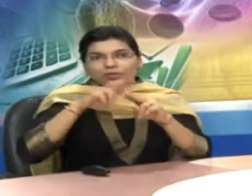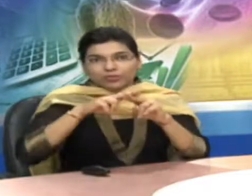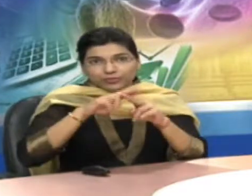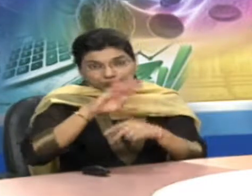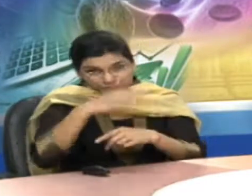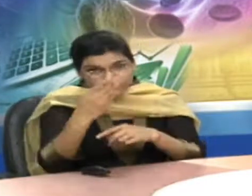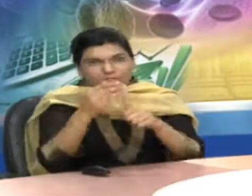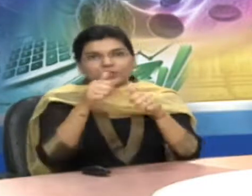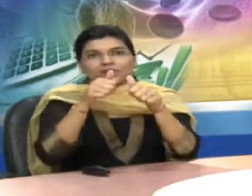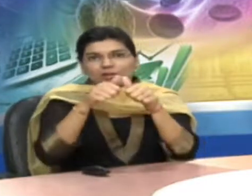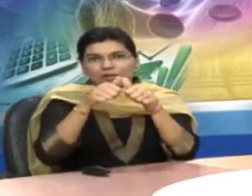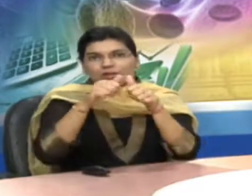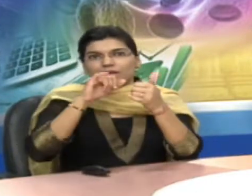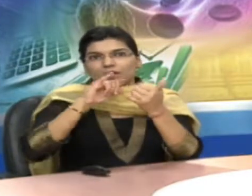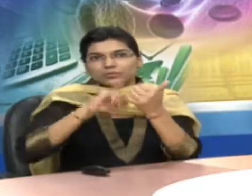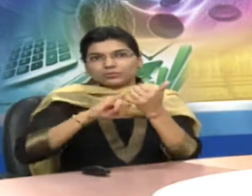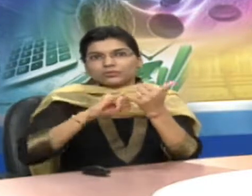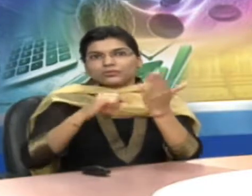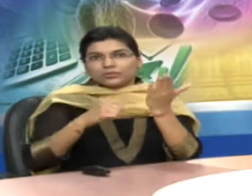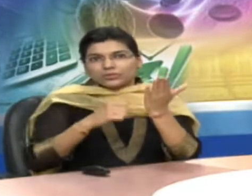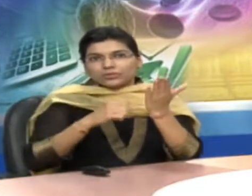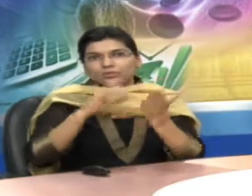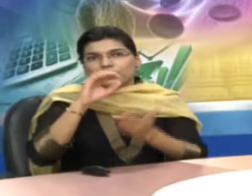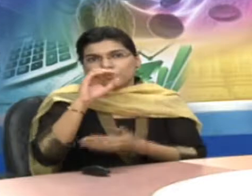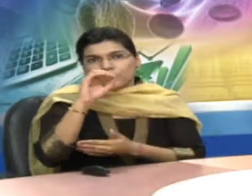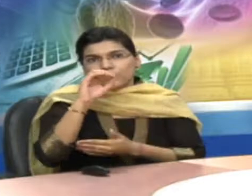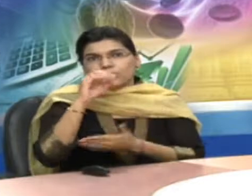You can see the name of the place in red color on screen.